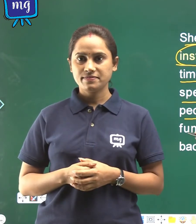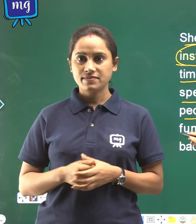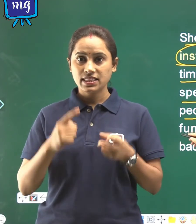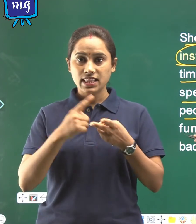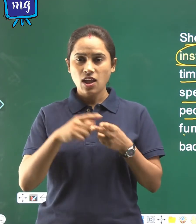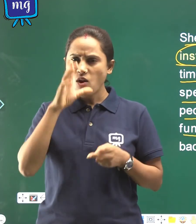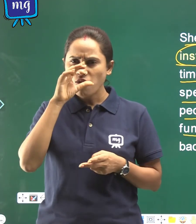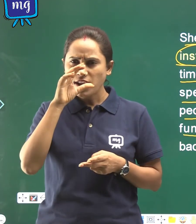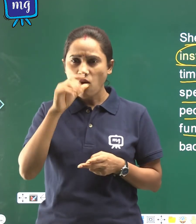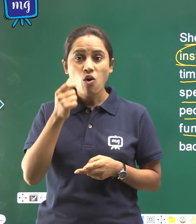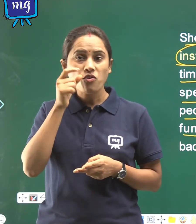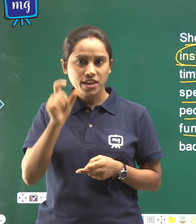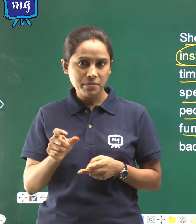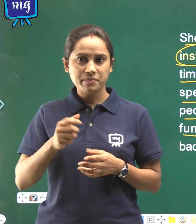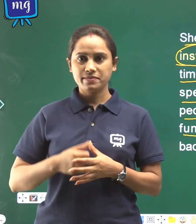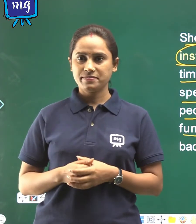fun of him